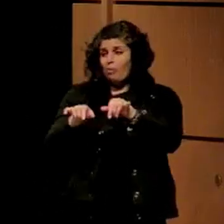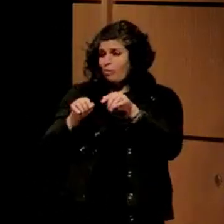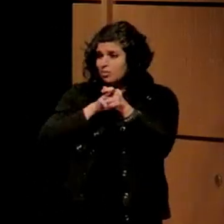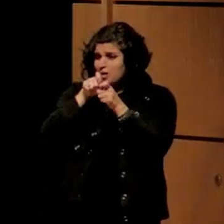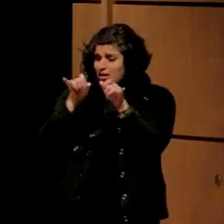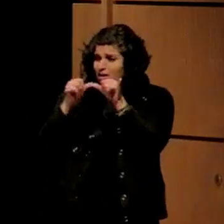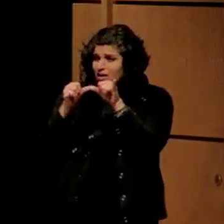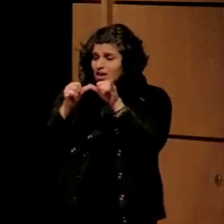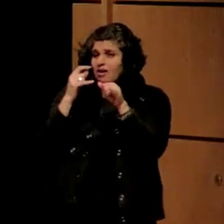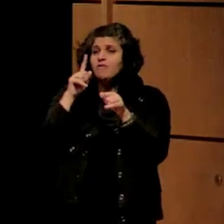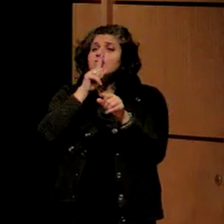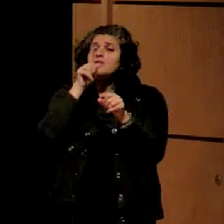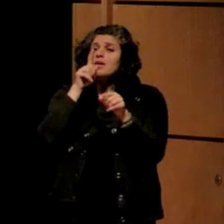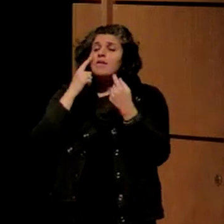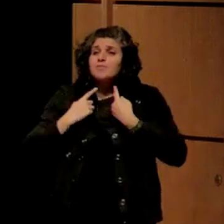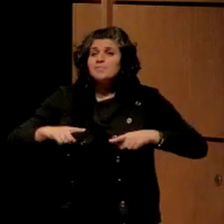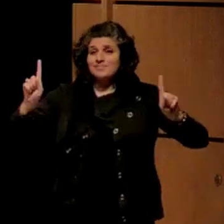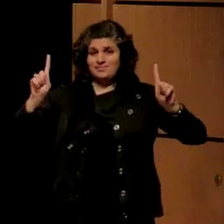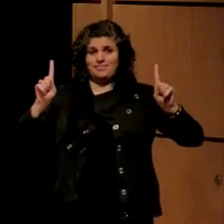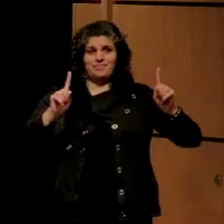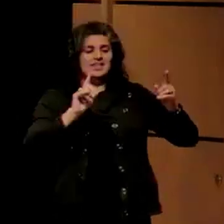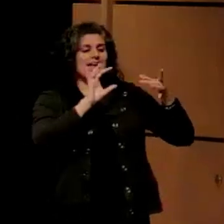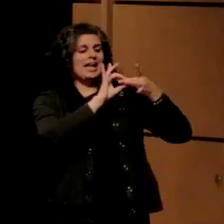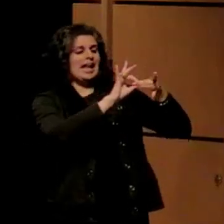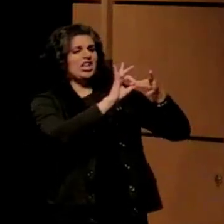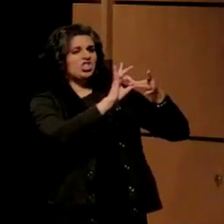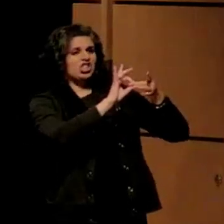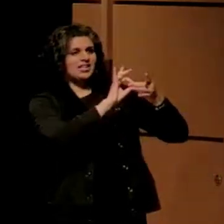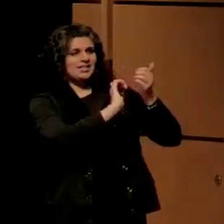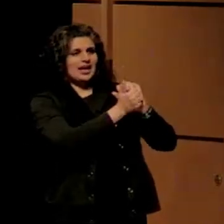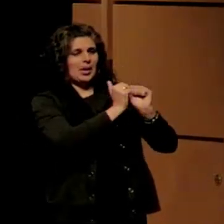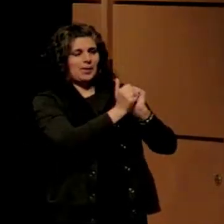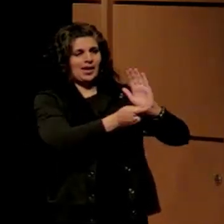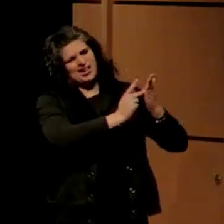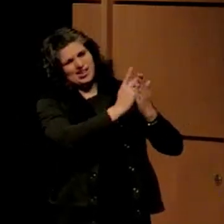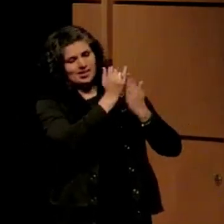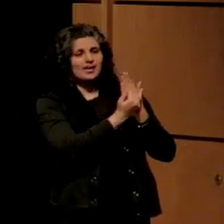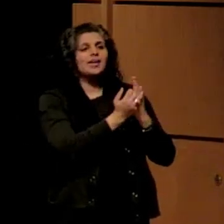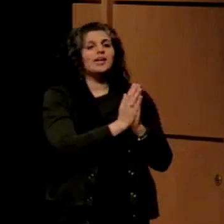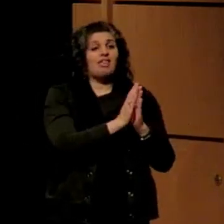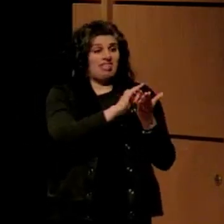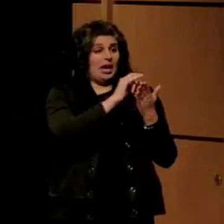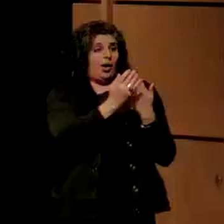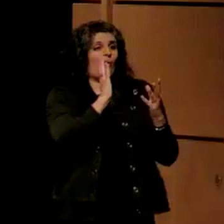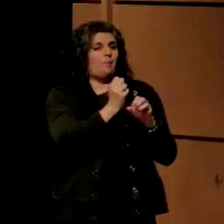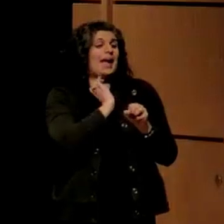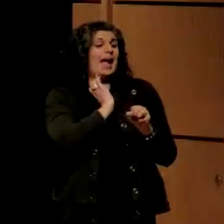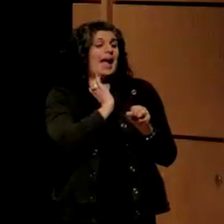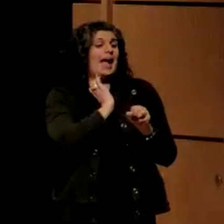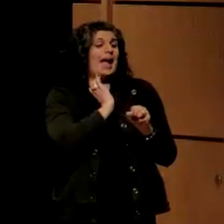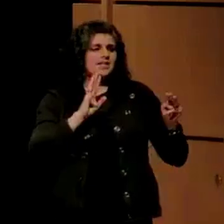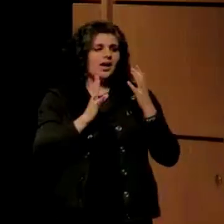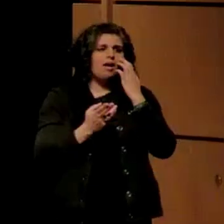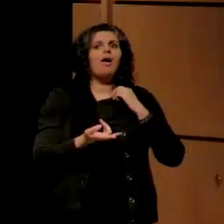our progress towards the realization of the Connection Campaign, a project that will make our museum more inclusive